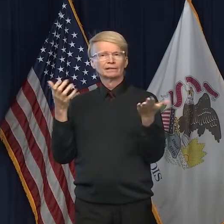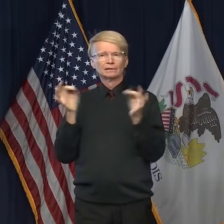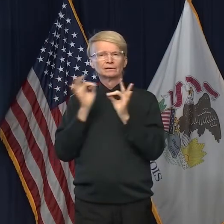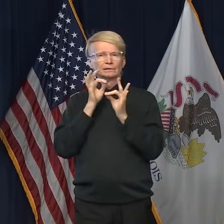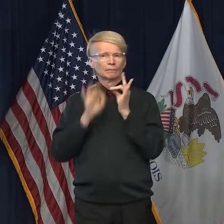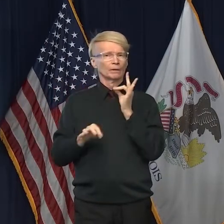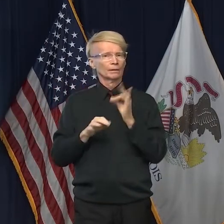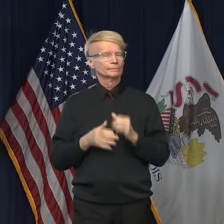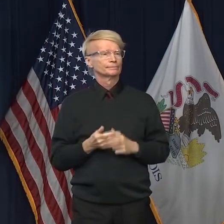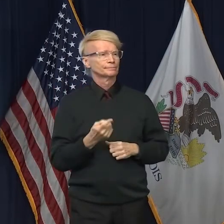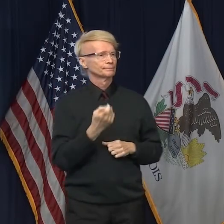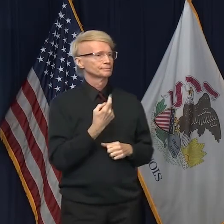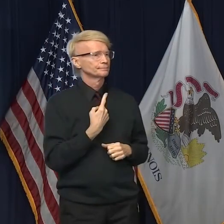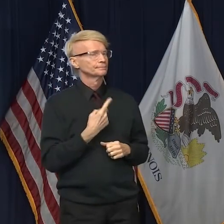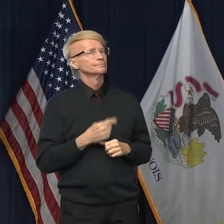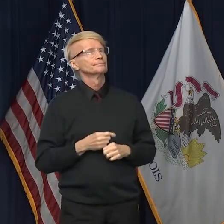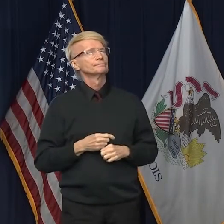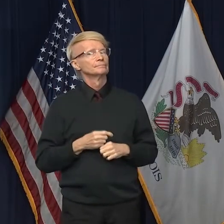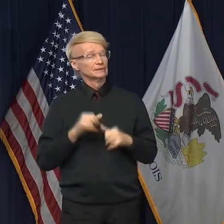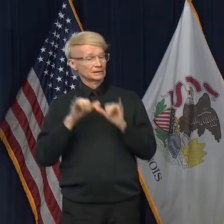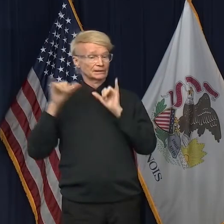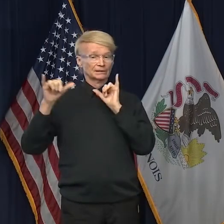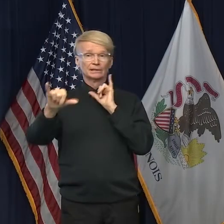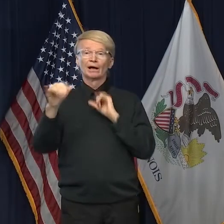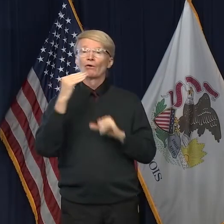Do you think the stay-home messaging is still effective?